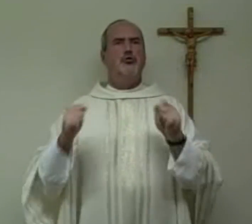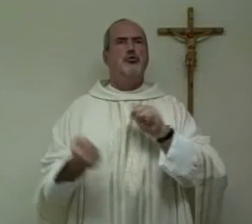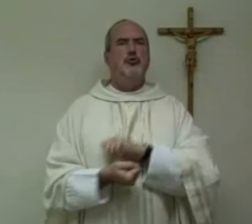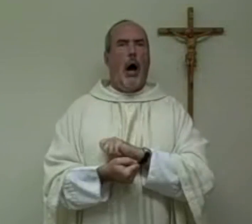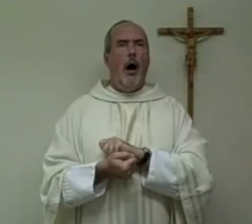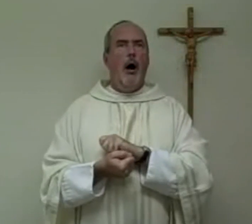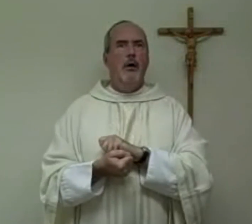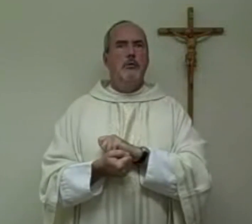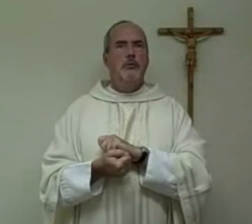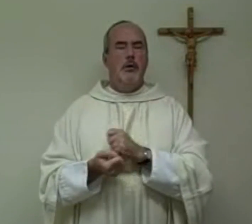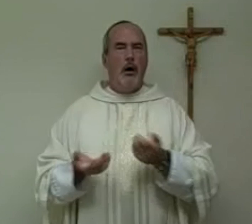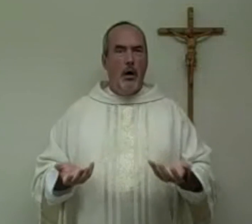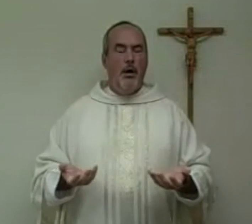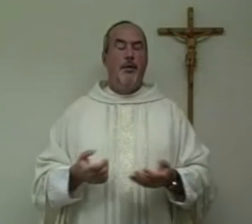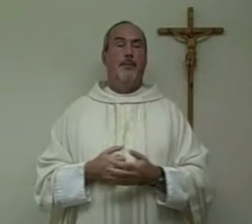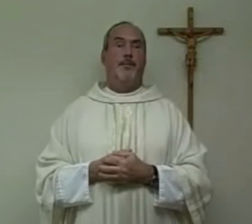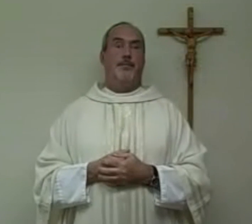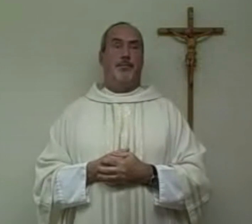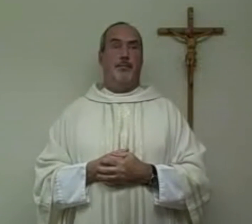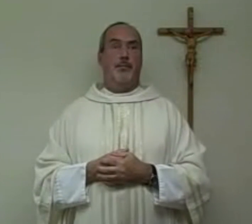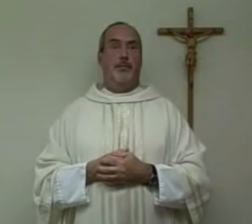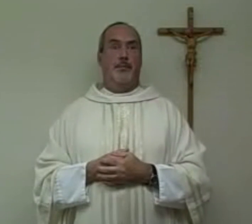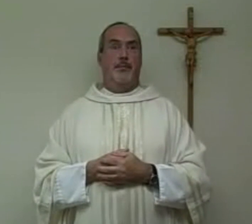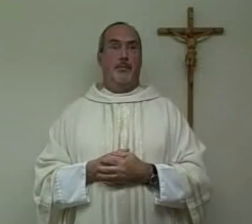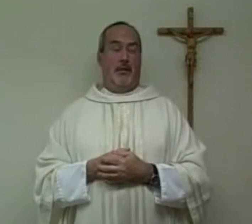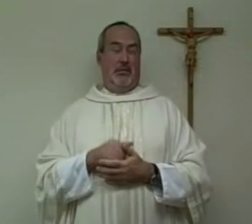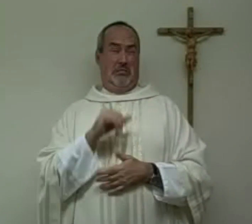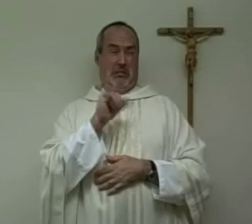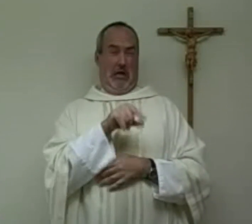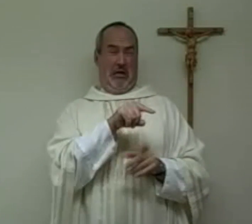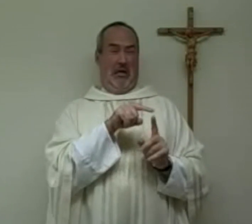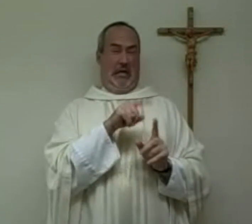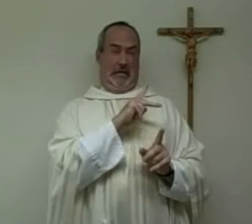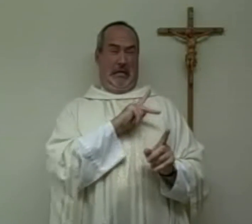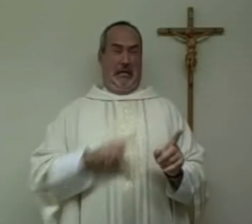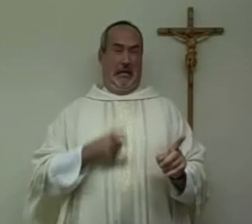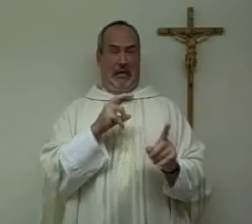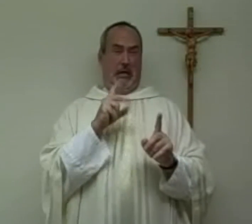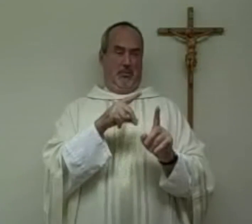as king. So he was all worried about what this change would mean.